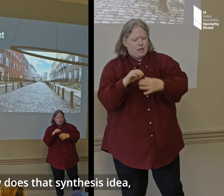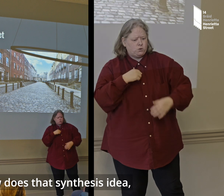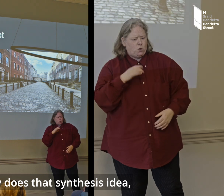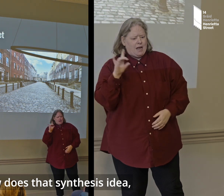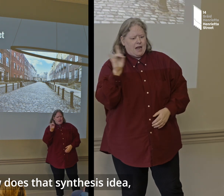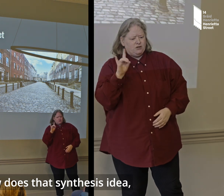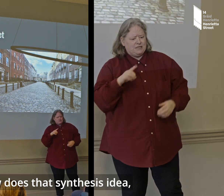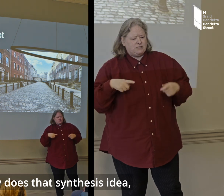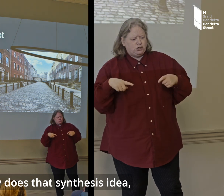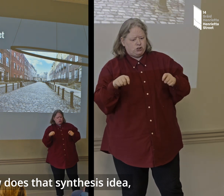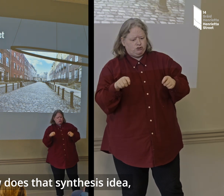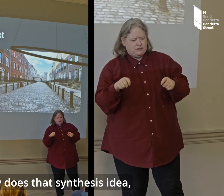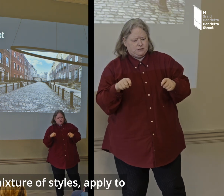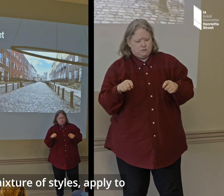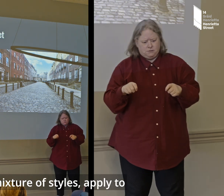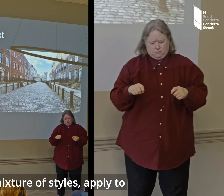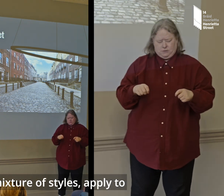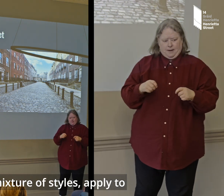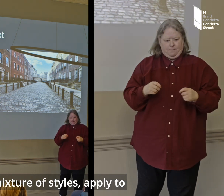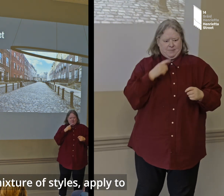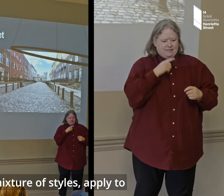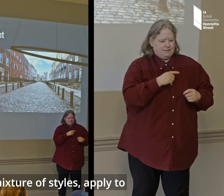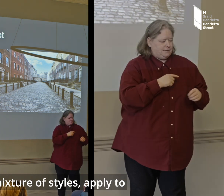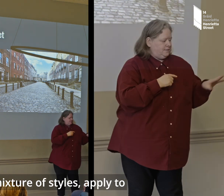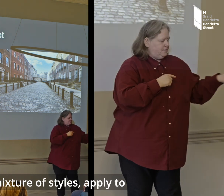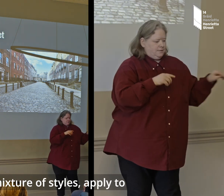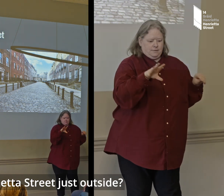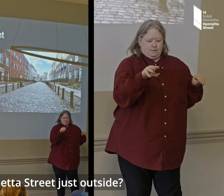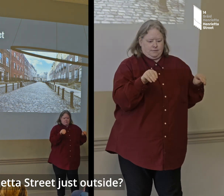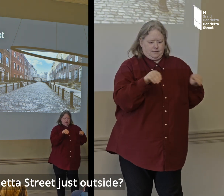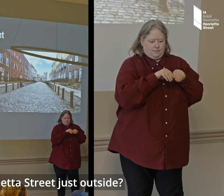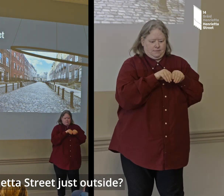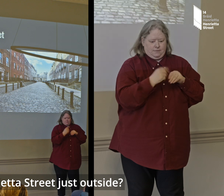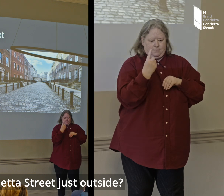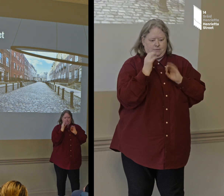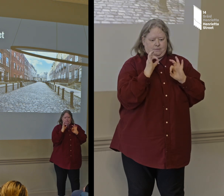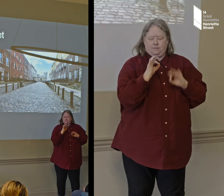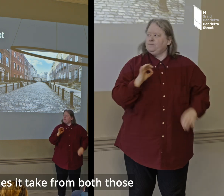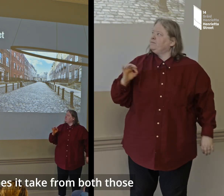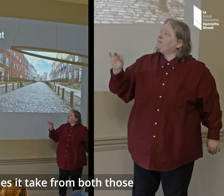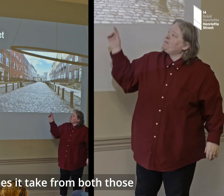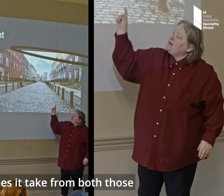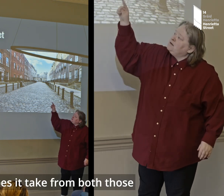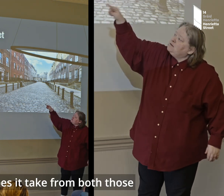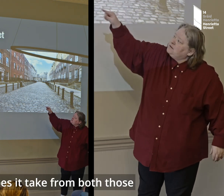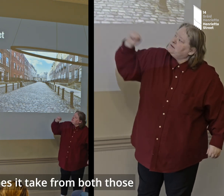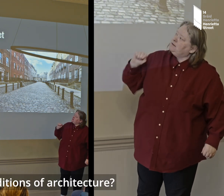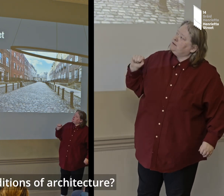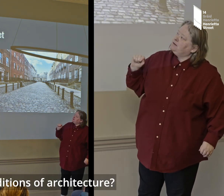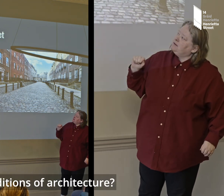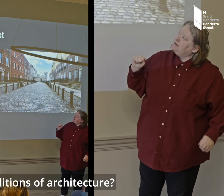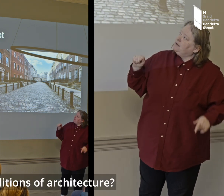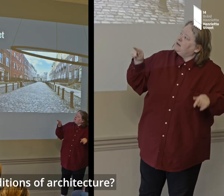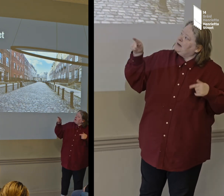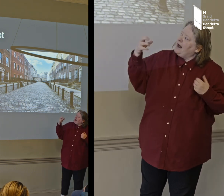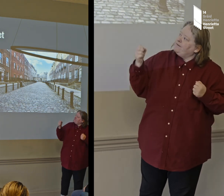So how does that synthesis idea, this mixture of styles, apply to Henrietta Street just outside? How does it take from both those